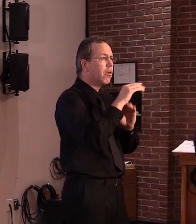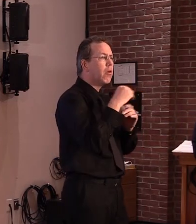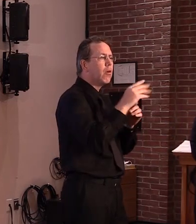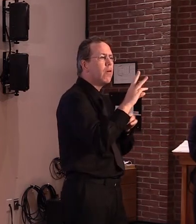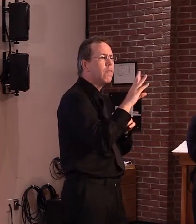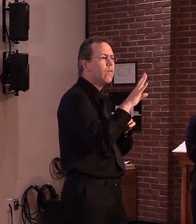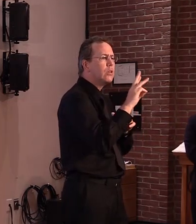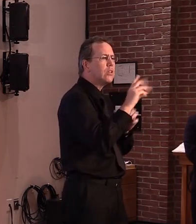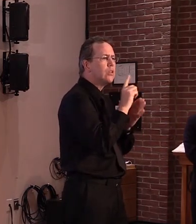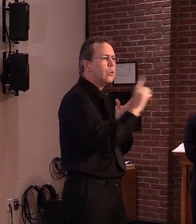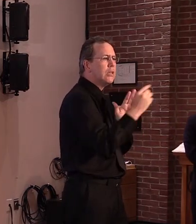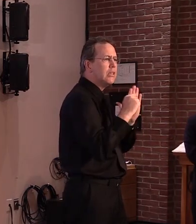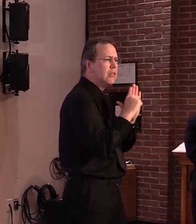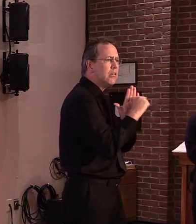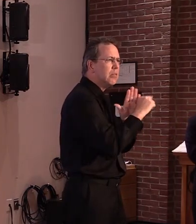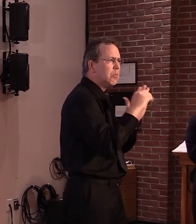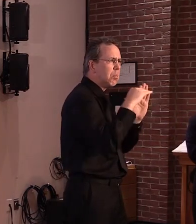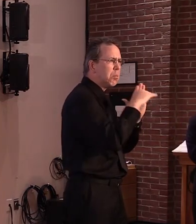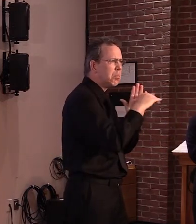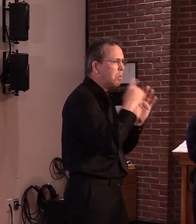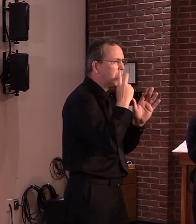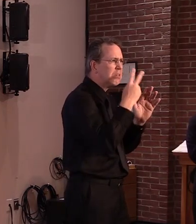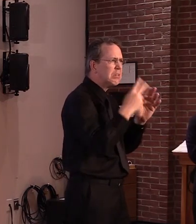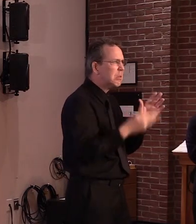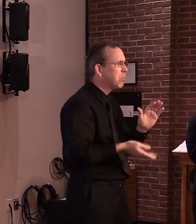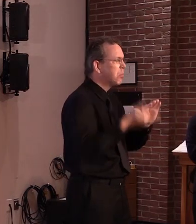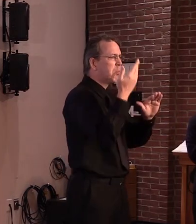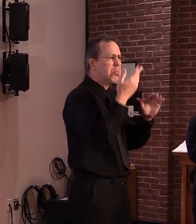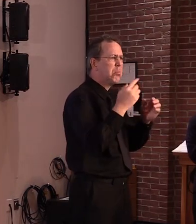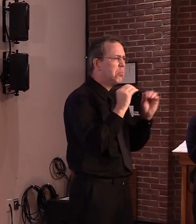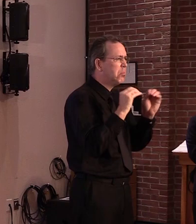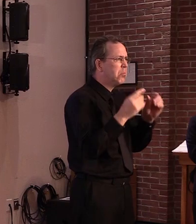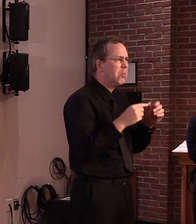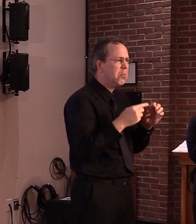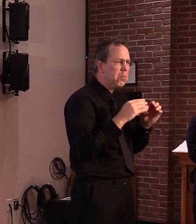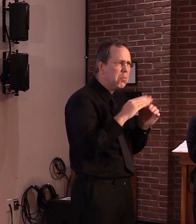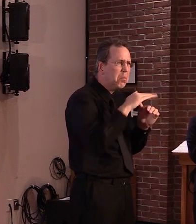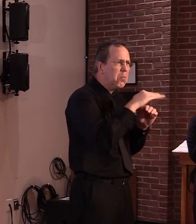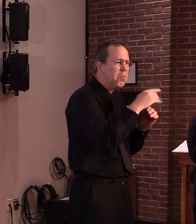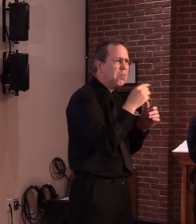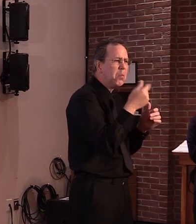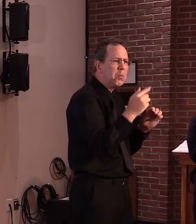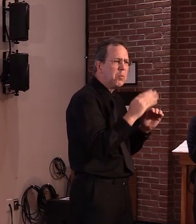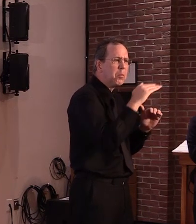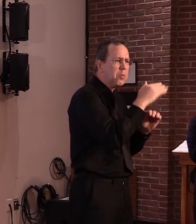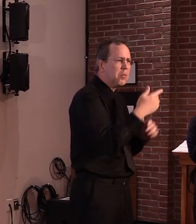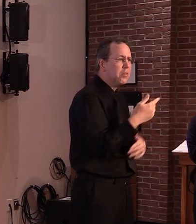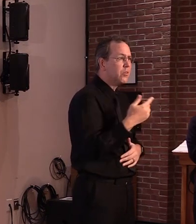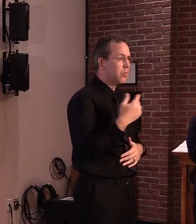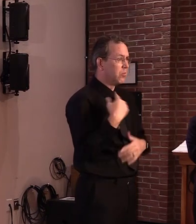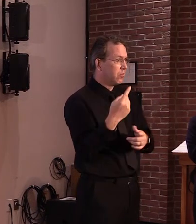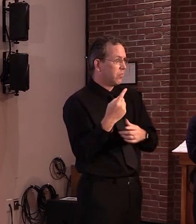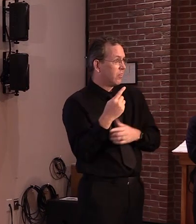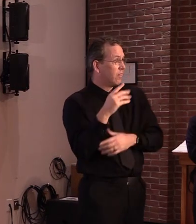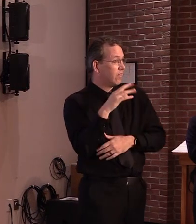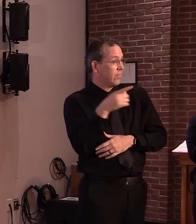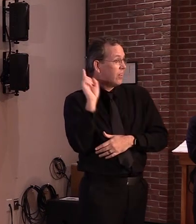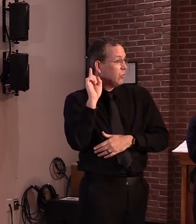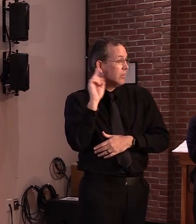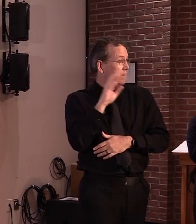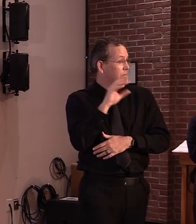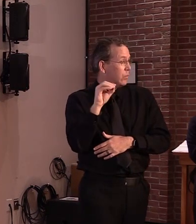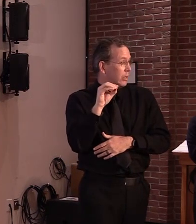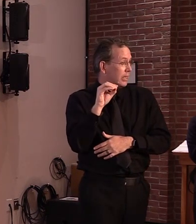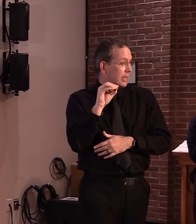do not expect our cases to double for over 46 weeks, an improvement from 40 weeks last Friday. This means